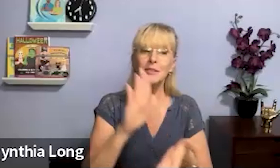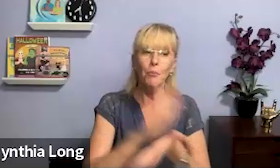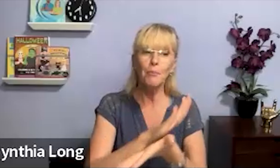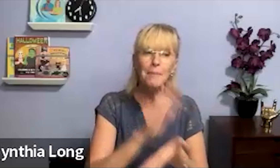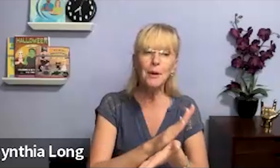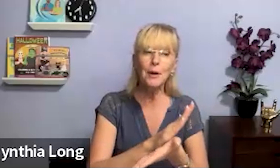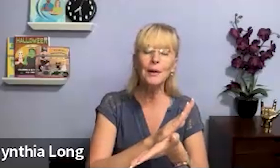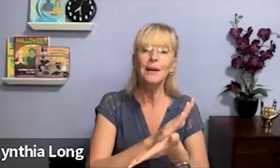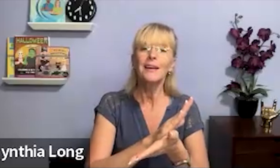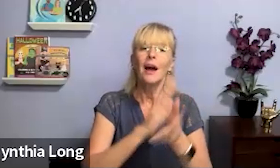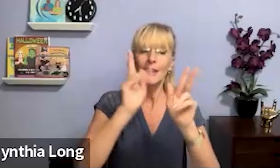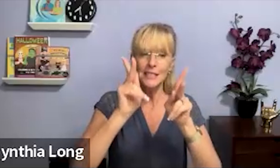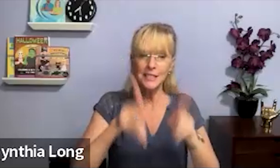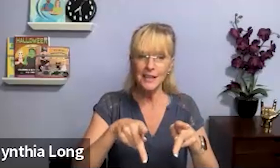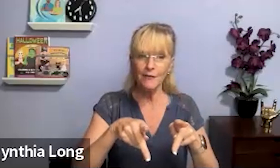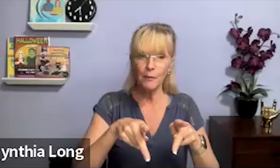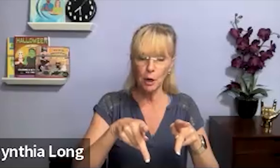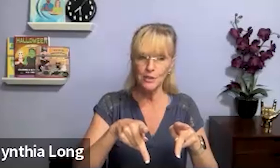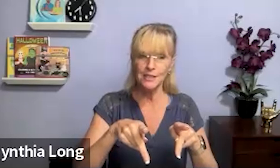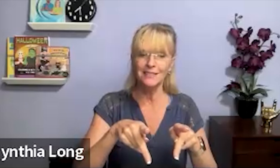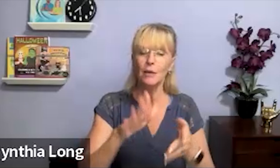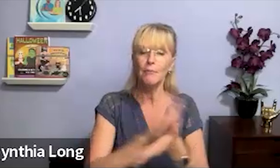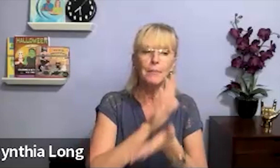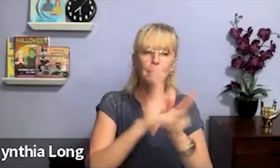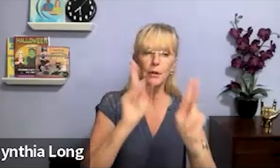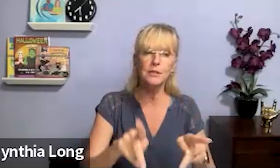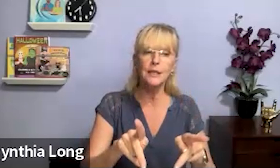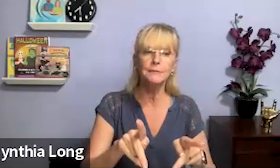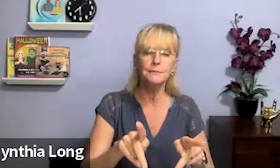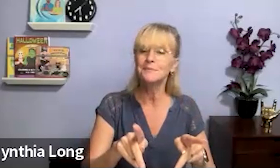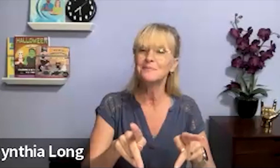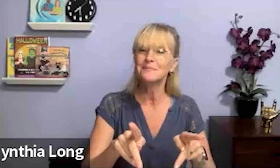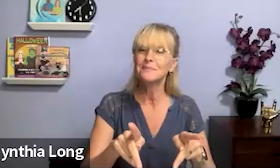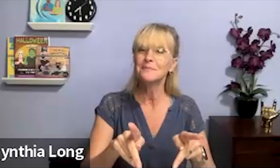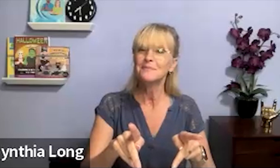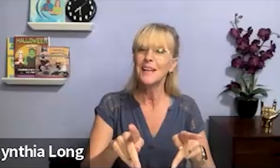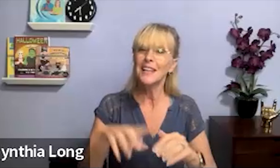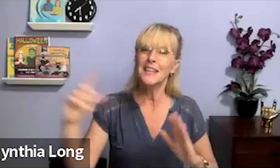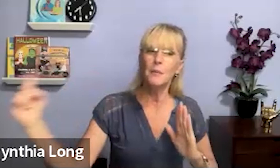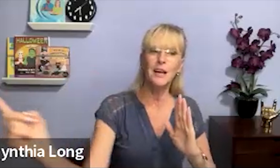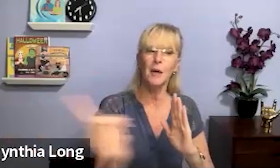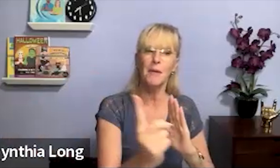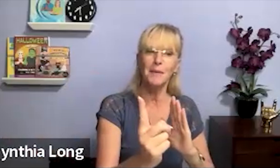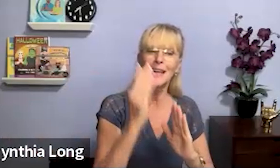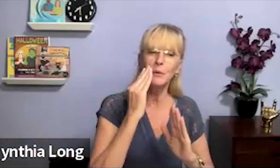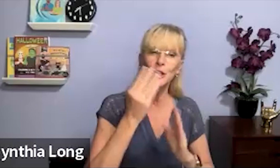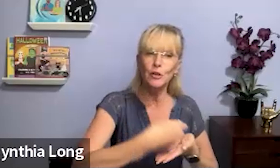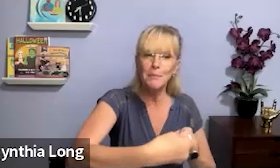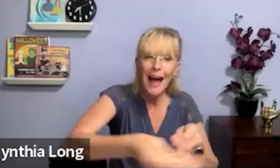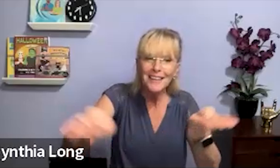so paper, this is the sign for person, paper person. And then they would come up and they would know to pass